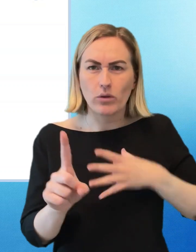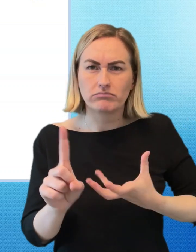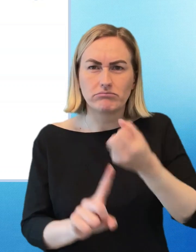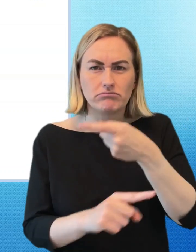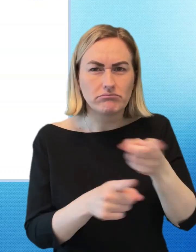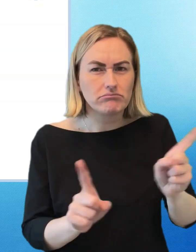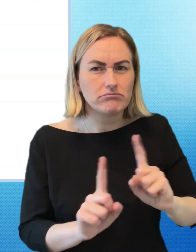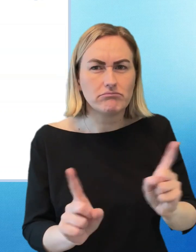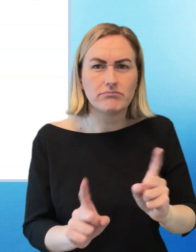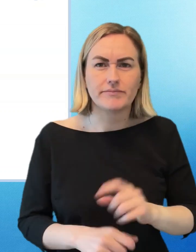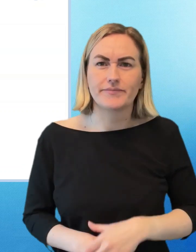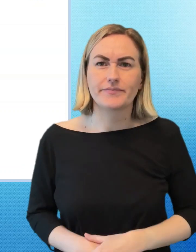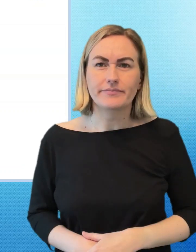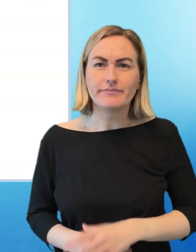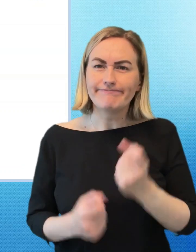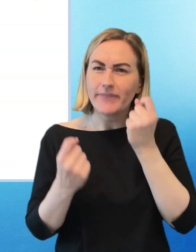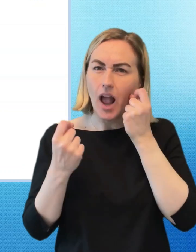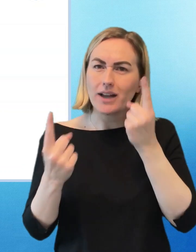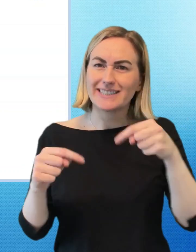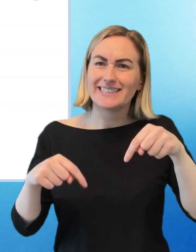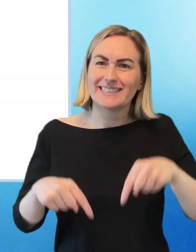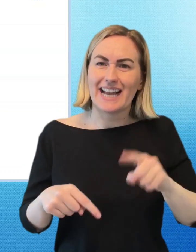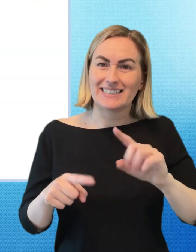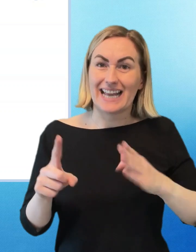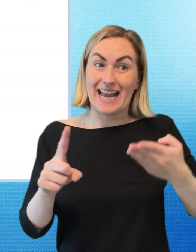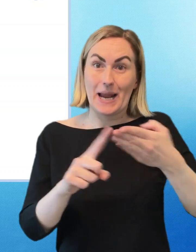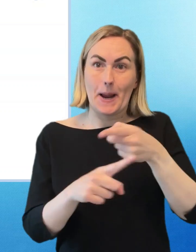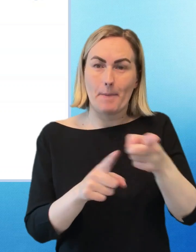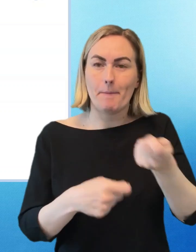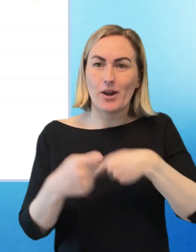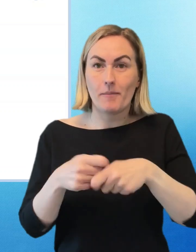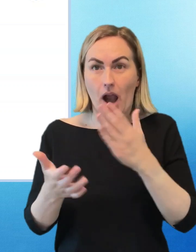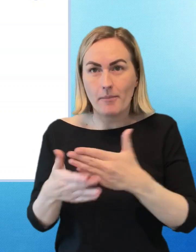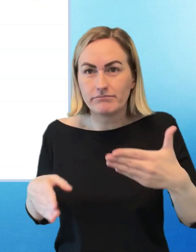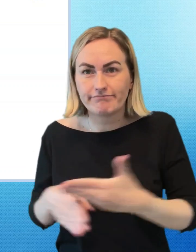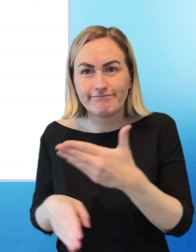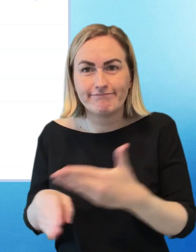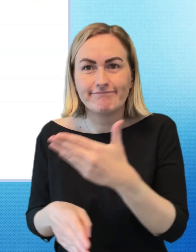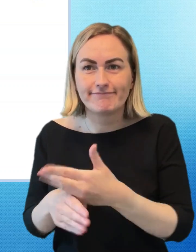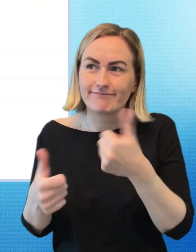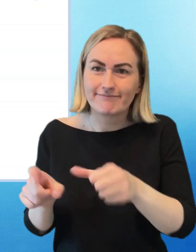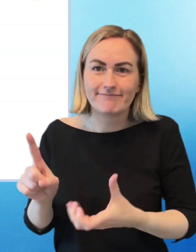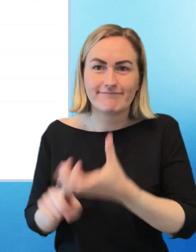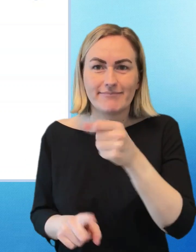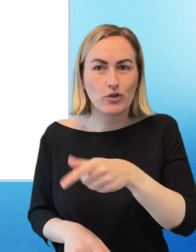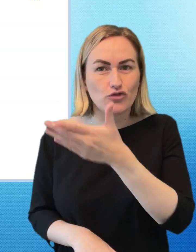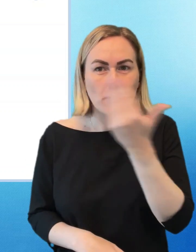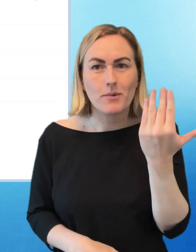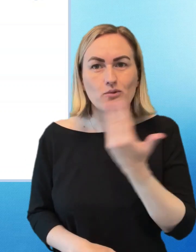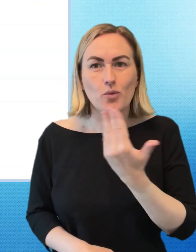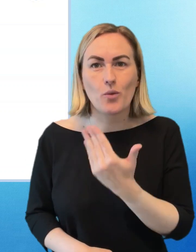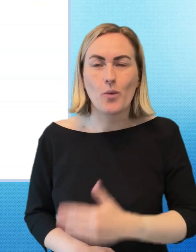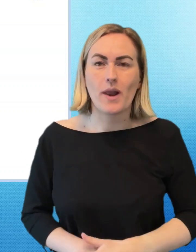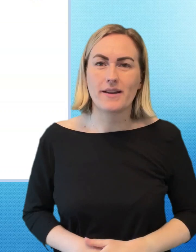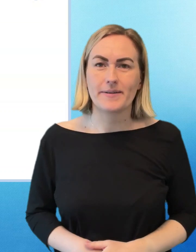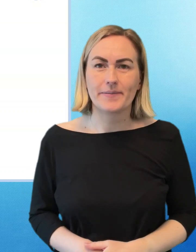of it. The understanding was that we would turn these aims into the learning outcomes for the summer school itself.